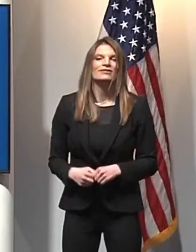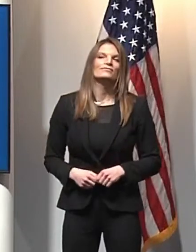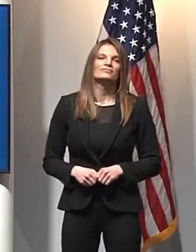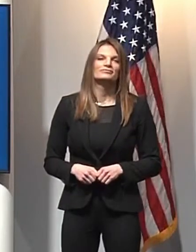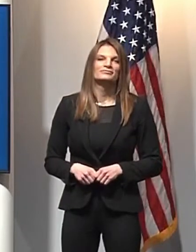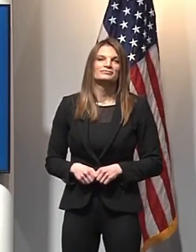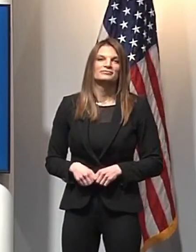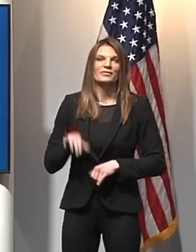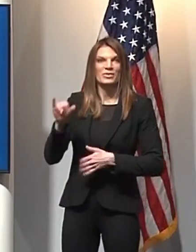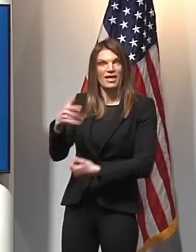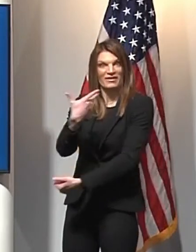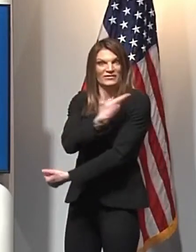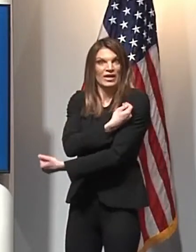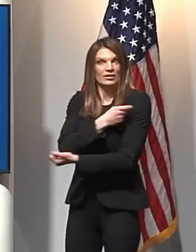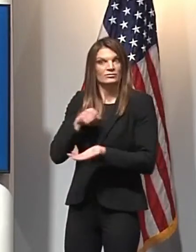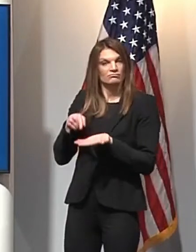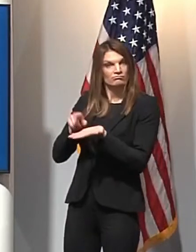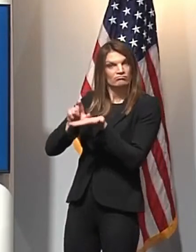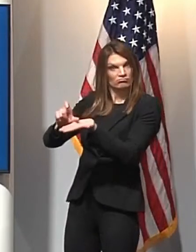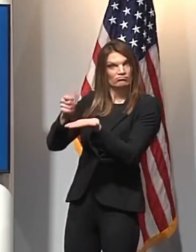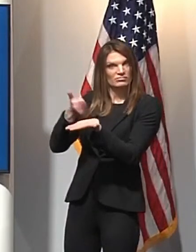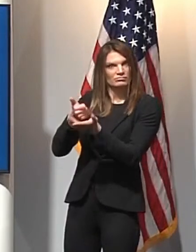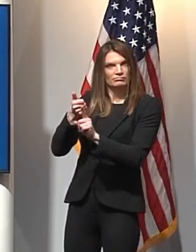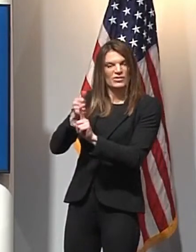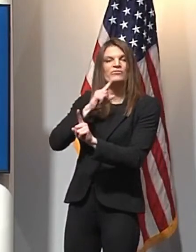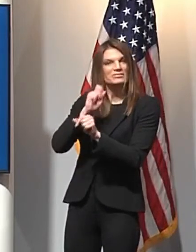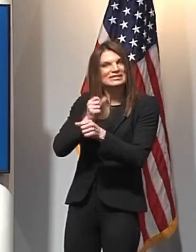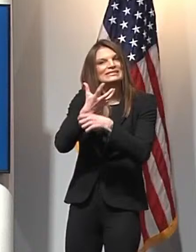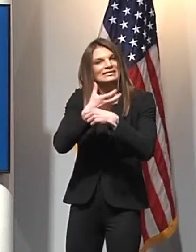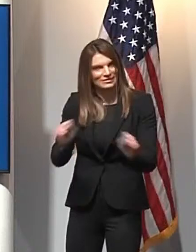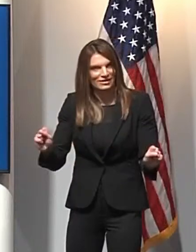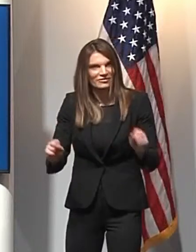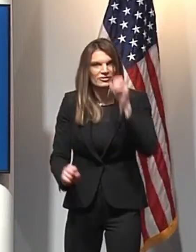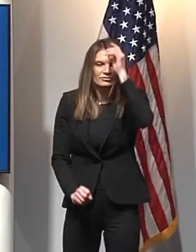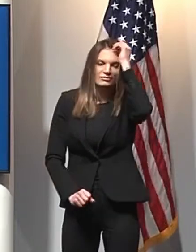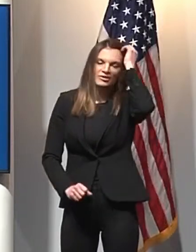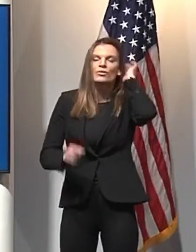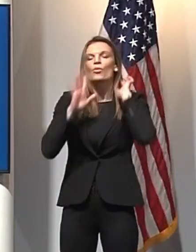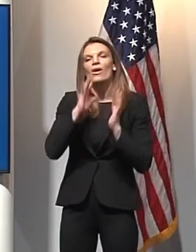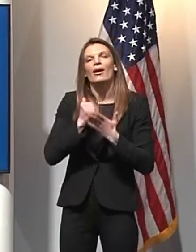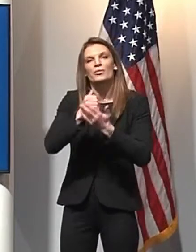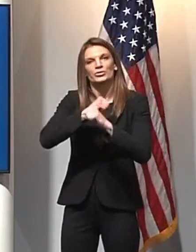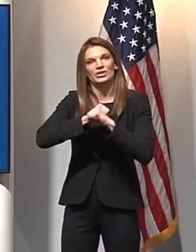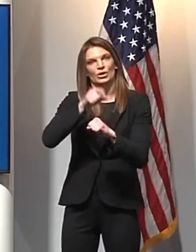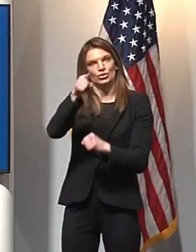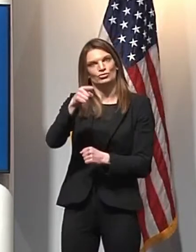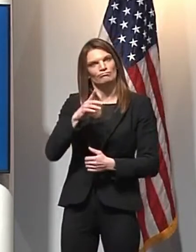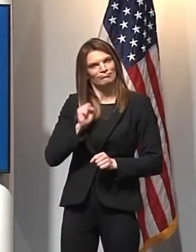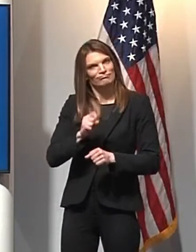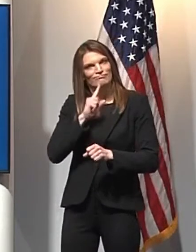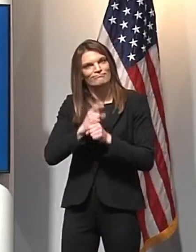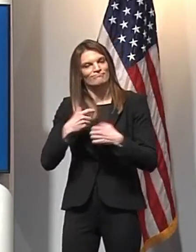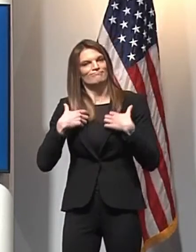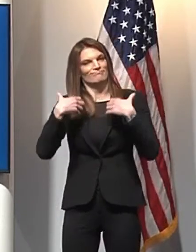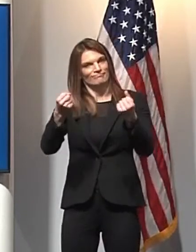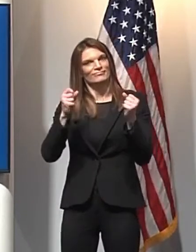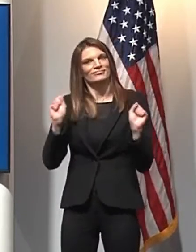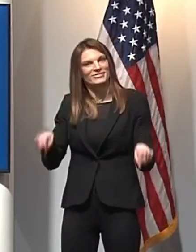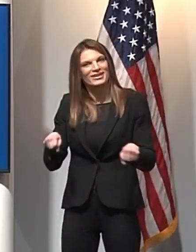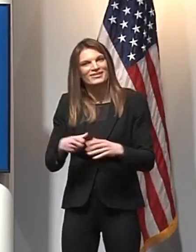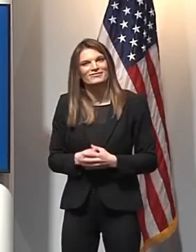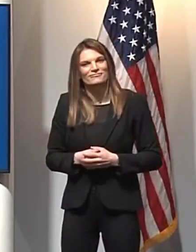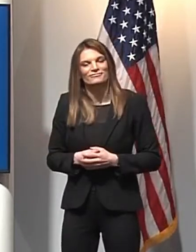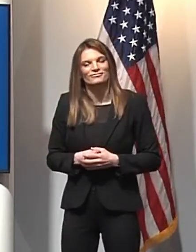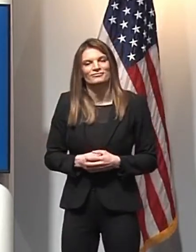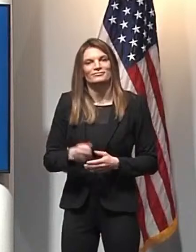vaccines are the most effective way to protect you, your family, and others from the virus. We keep ramping up vaccinations.